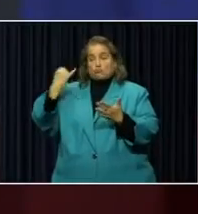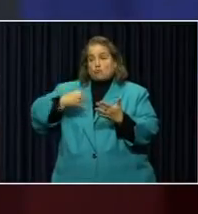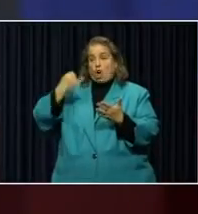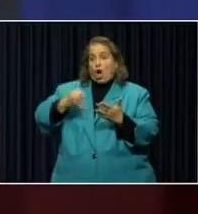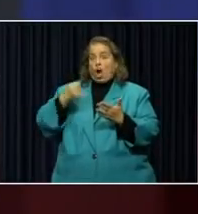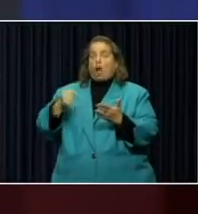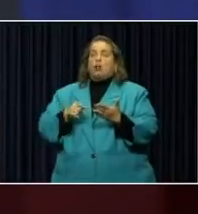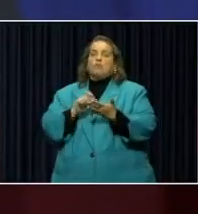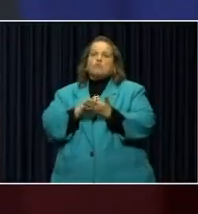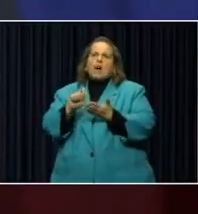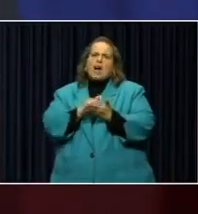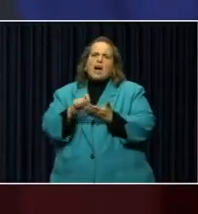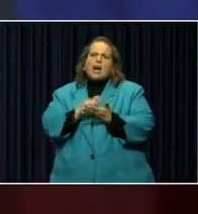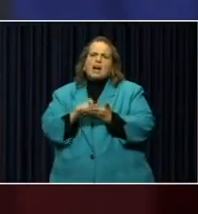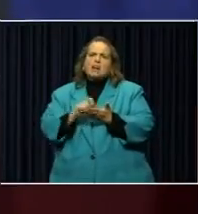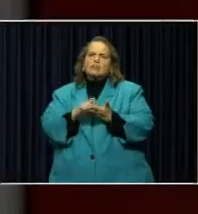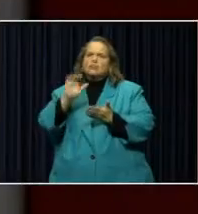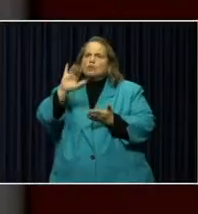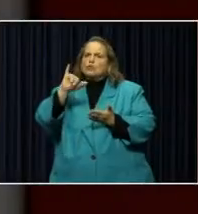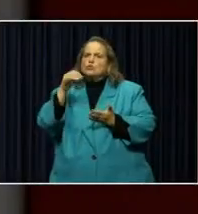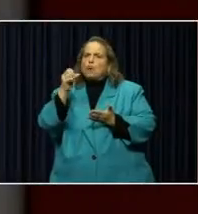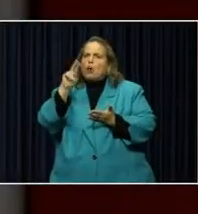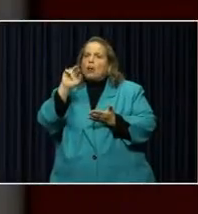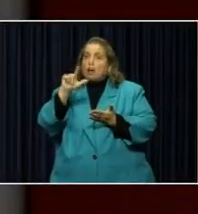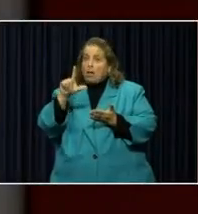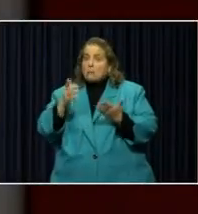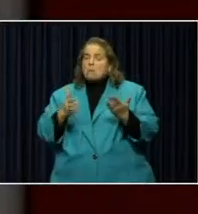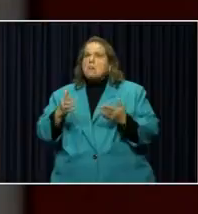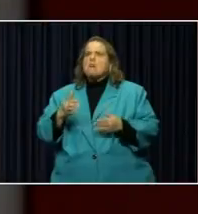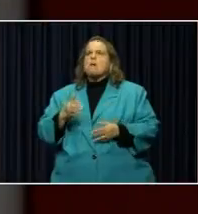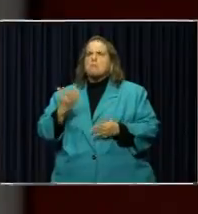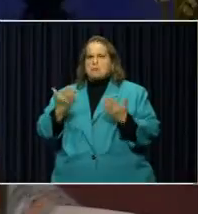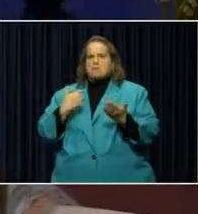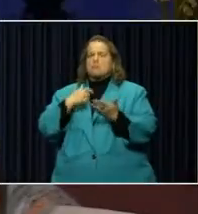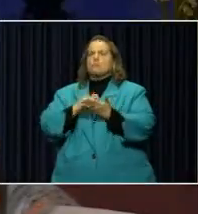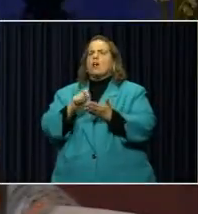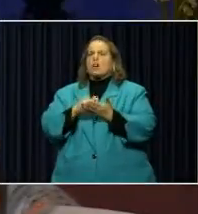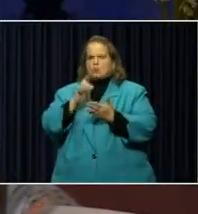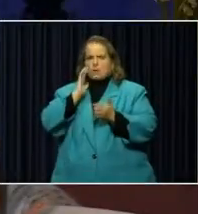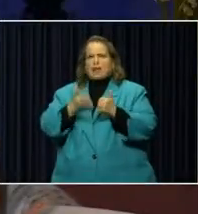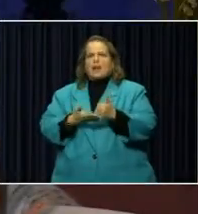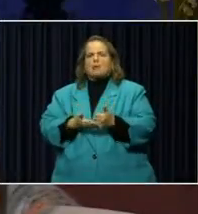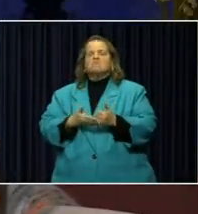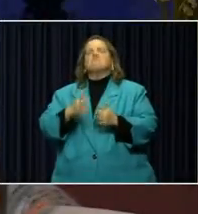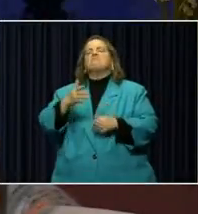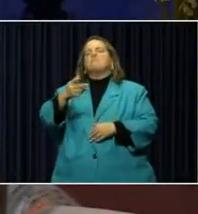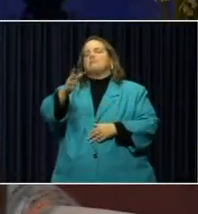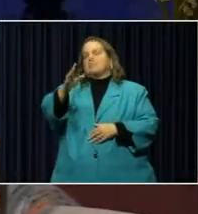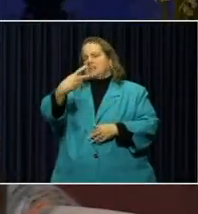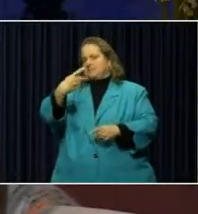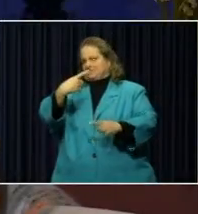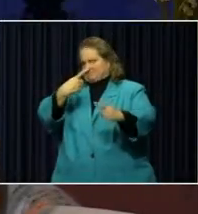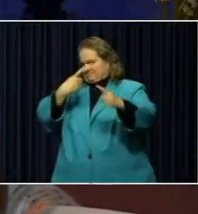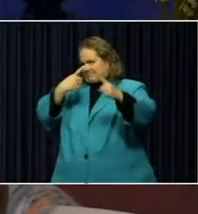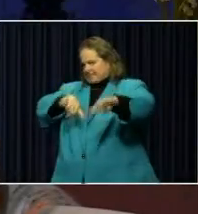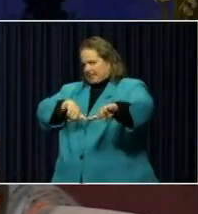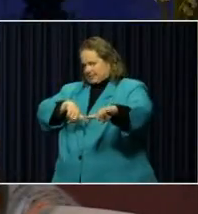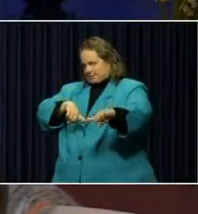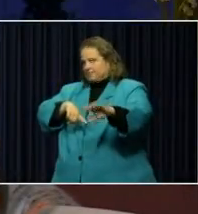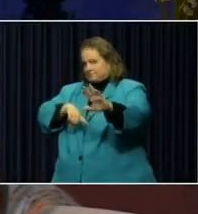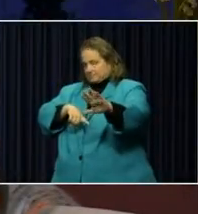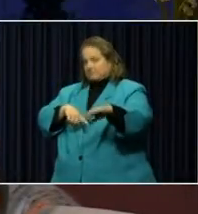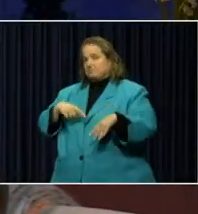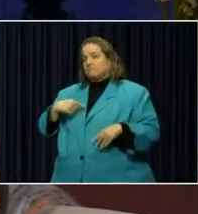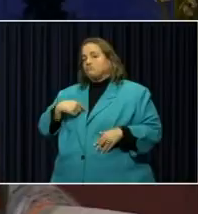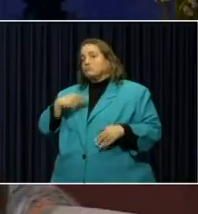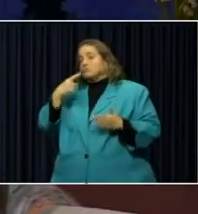What do you think about that? Would those work for this situation? Maybe, I think it'll help. How about we make a deal? How about I check in